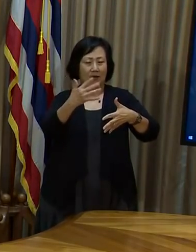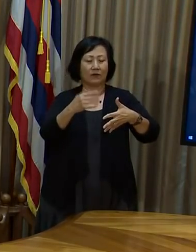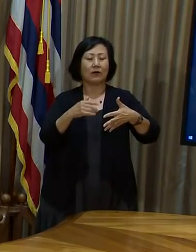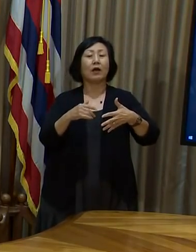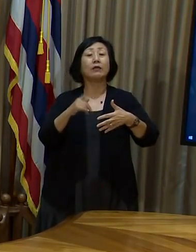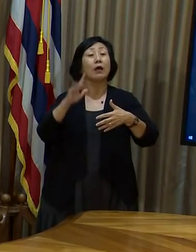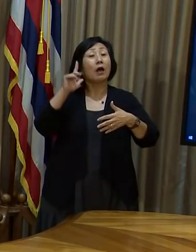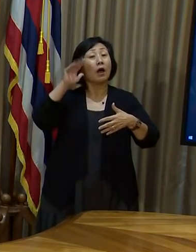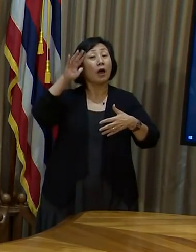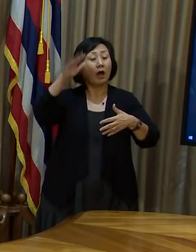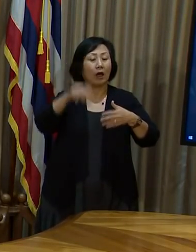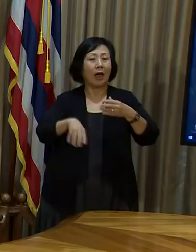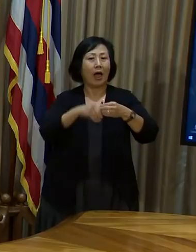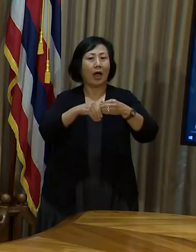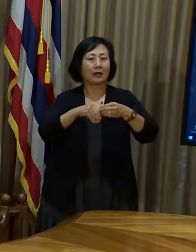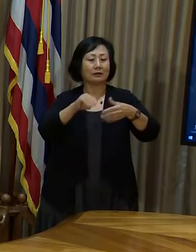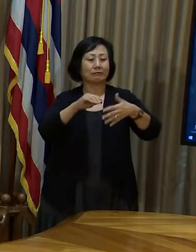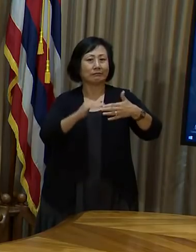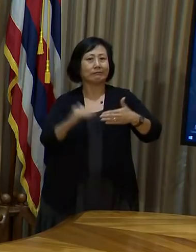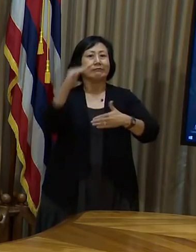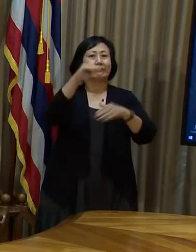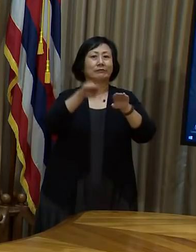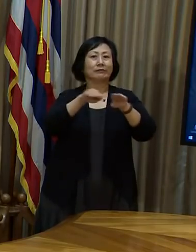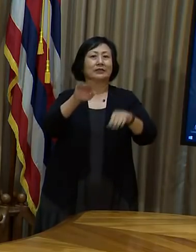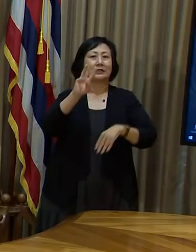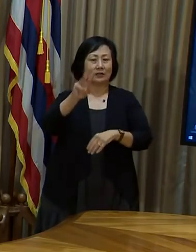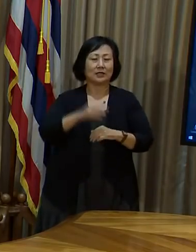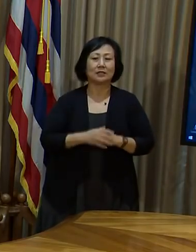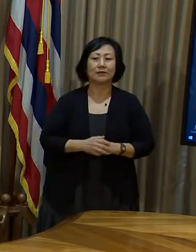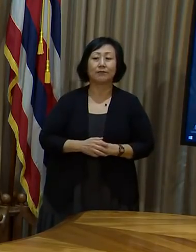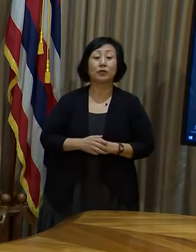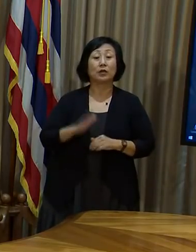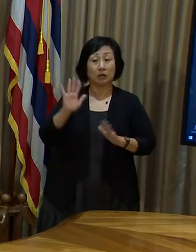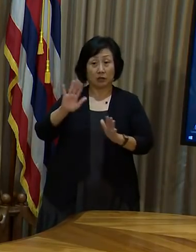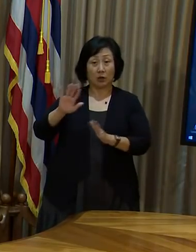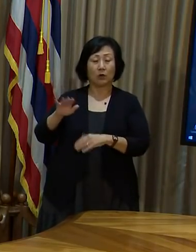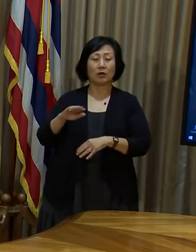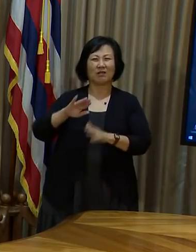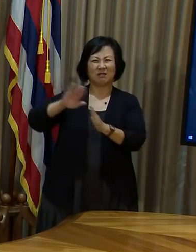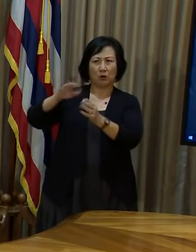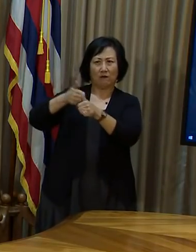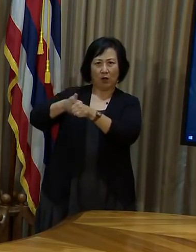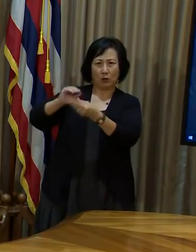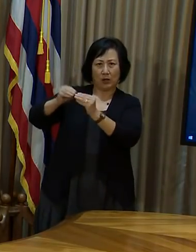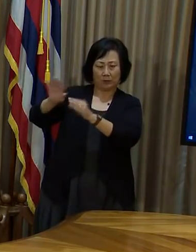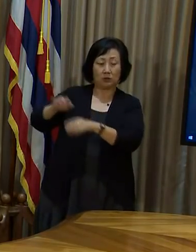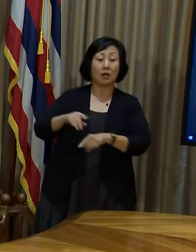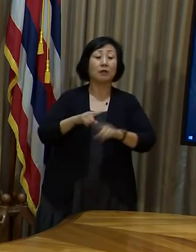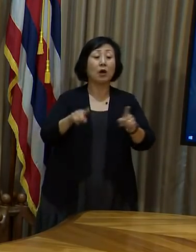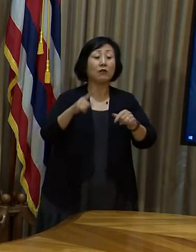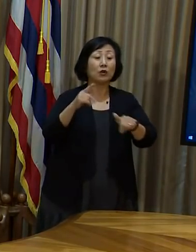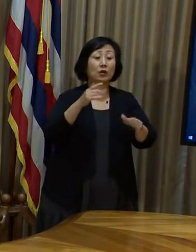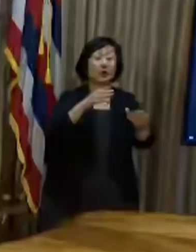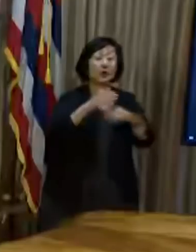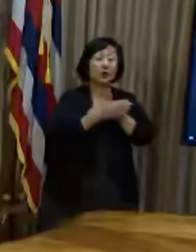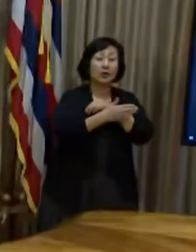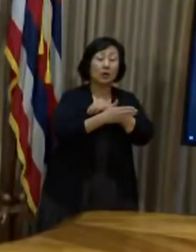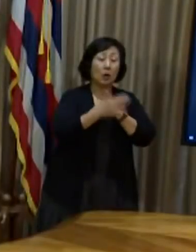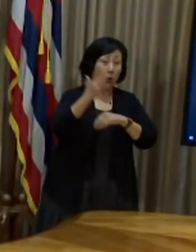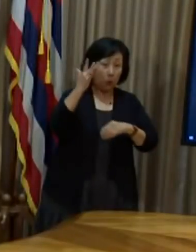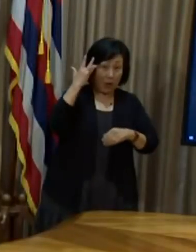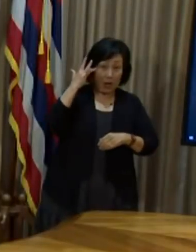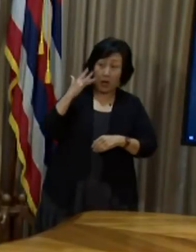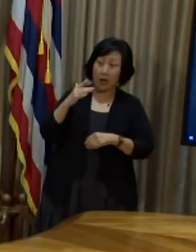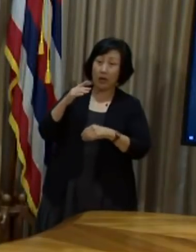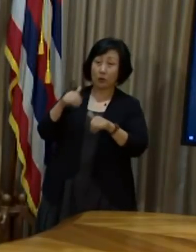then ultimately Tier 6. And so the individual county, and one of the reasons is because we don't